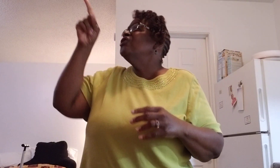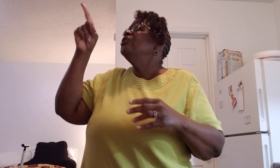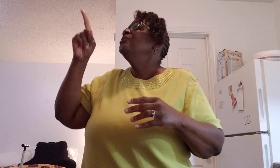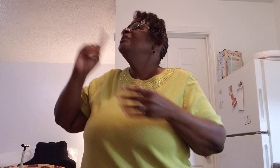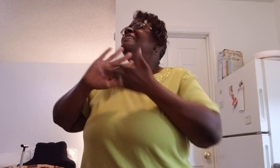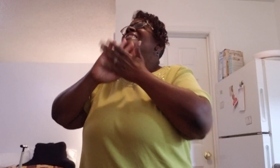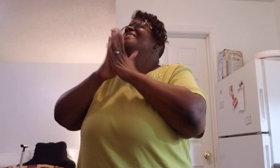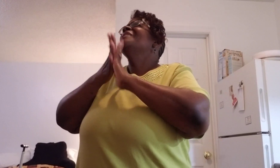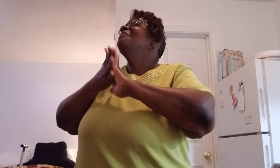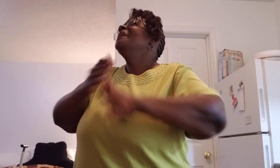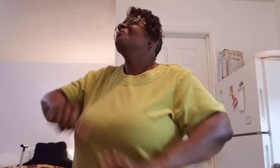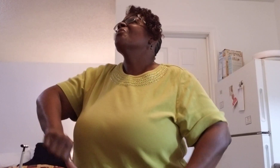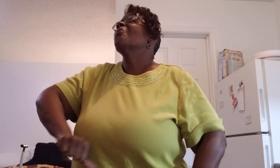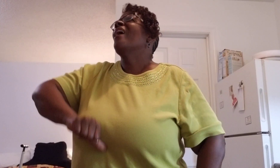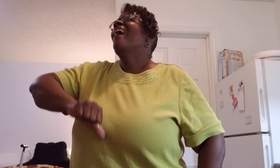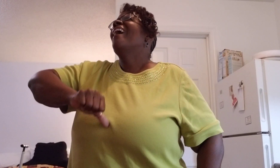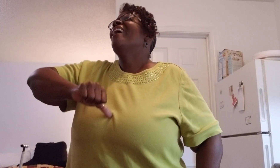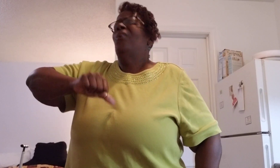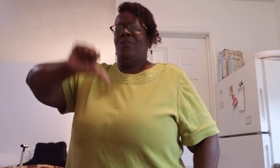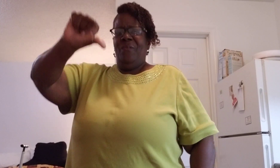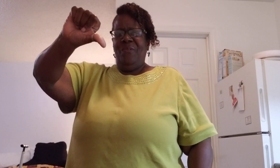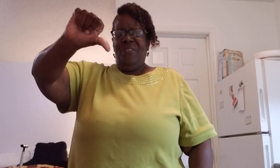you to be proud